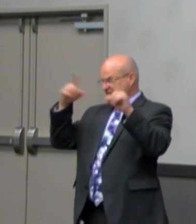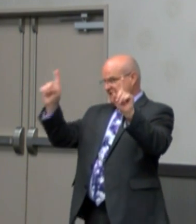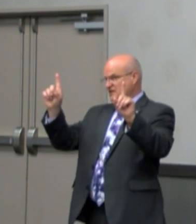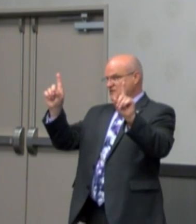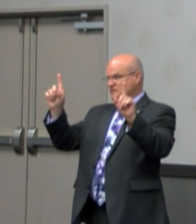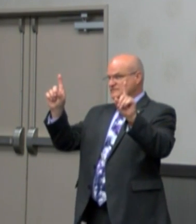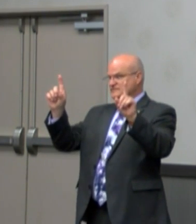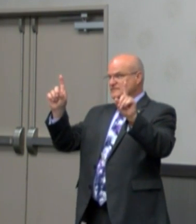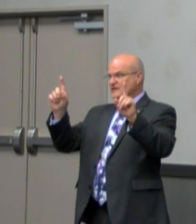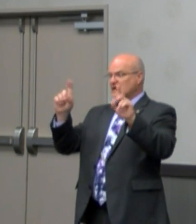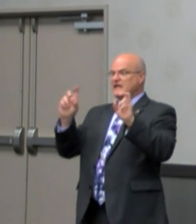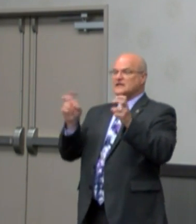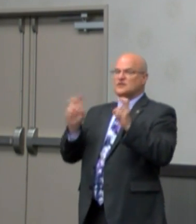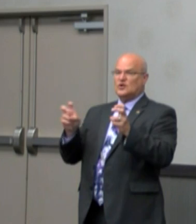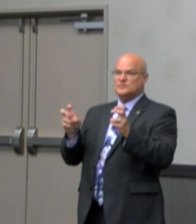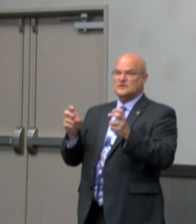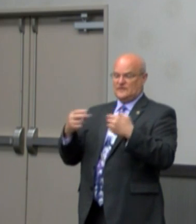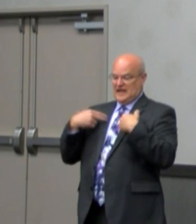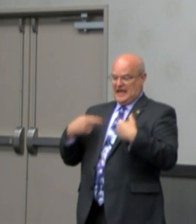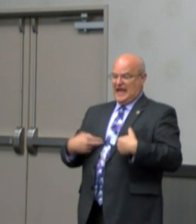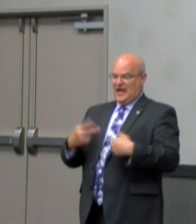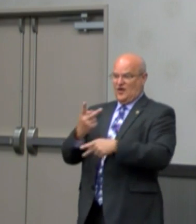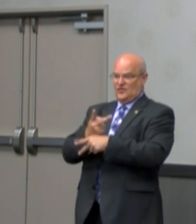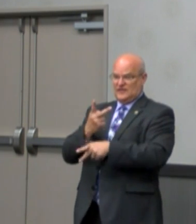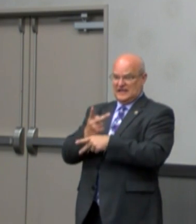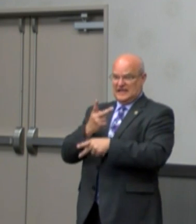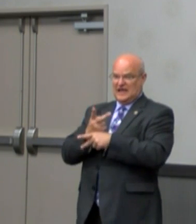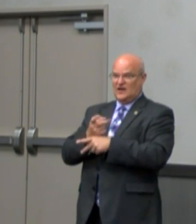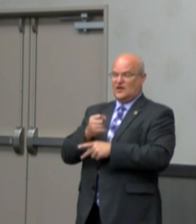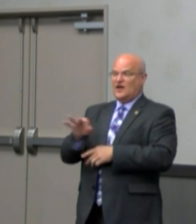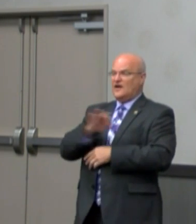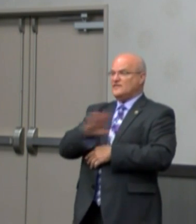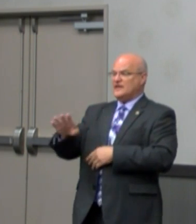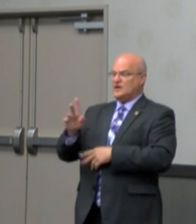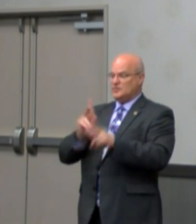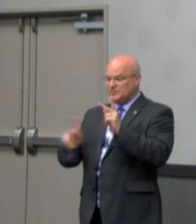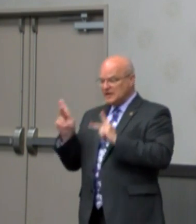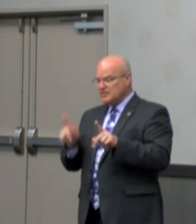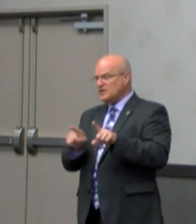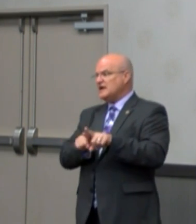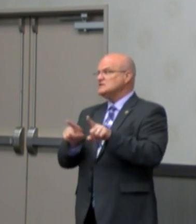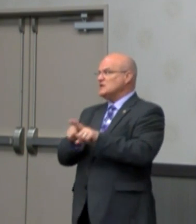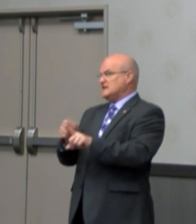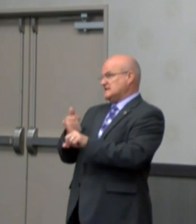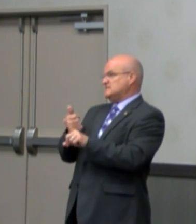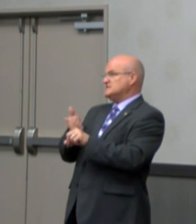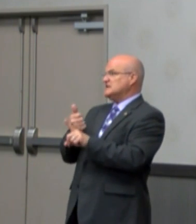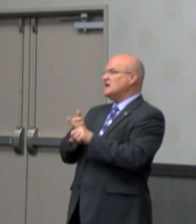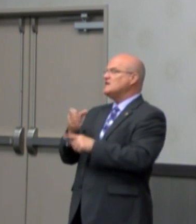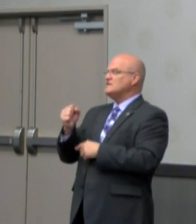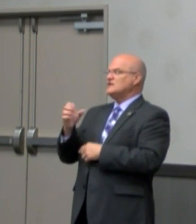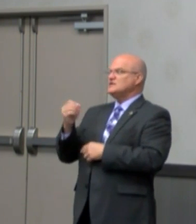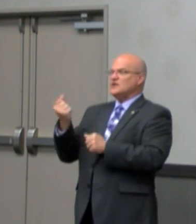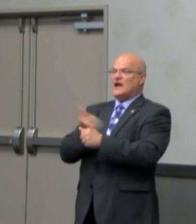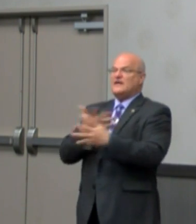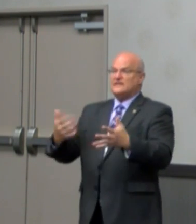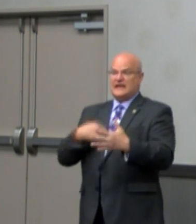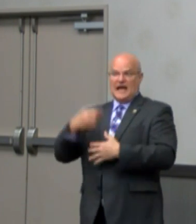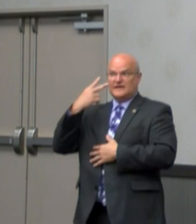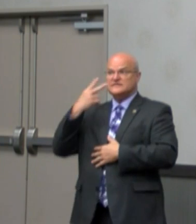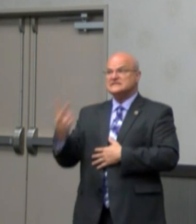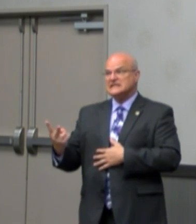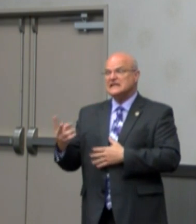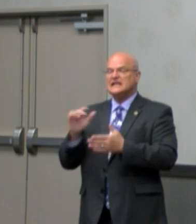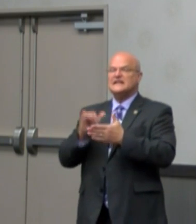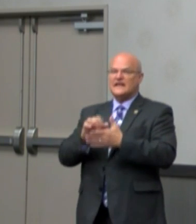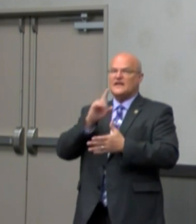successful in terms of health care of their patrons as well as themselves. And so everything I've seen is